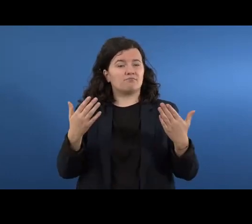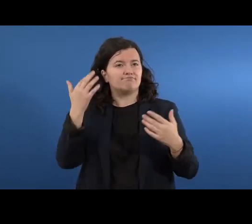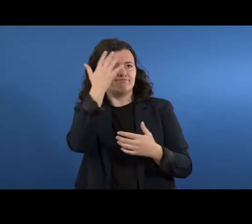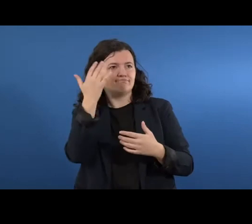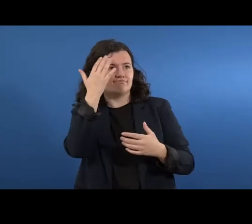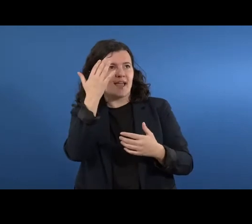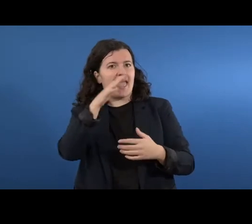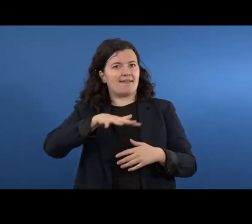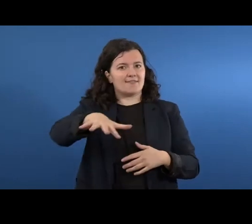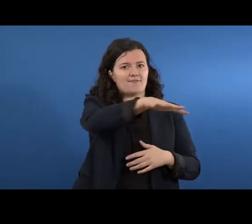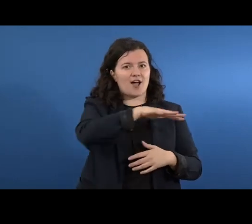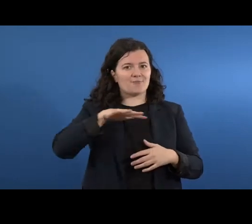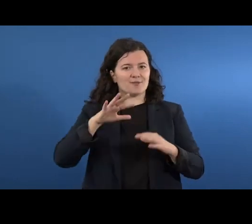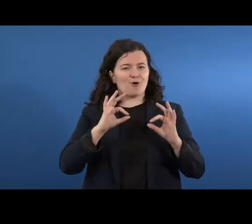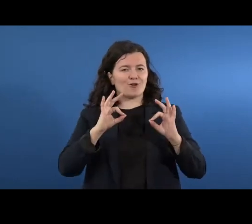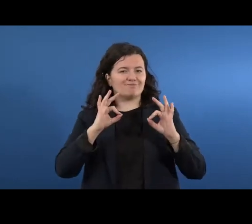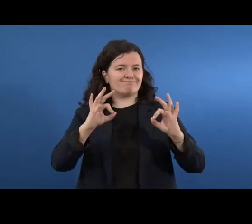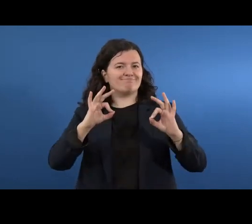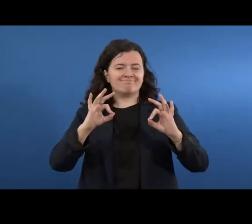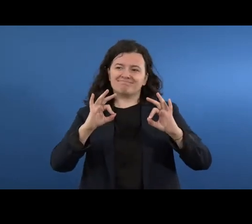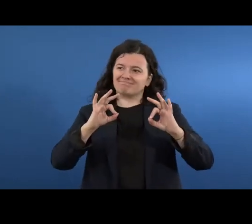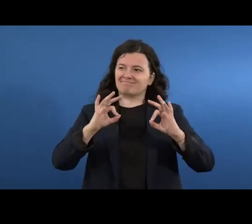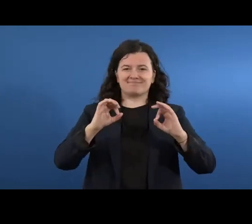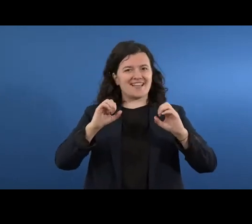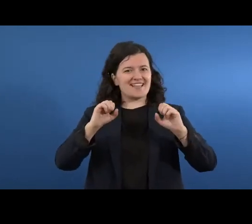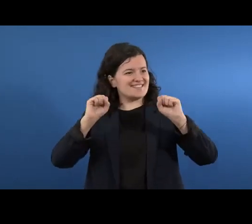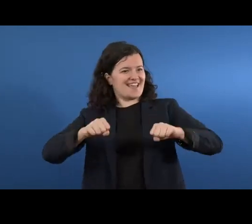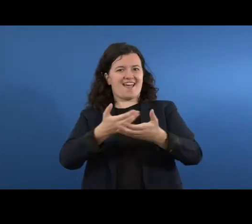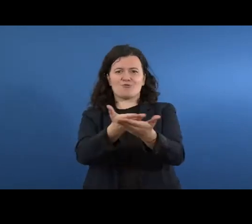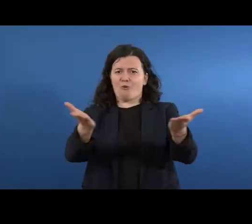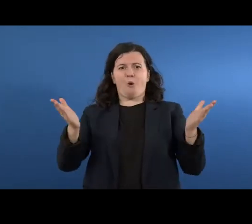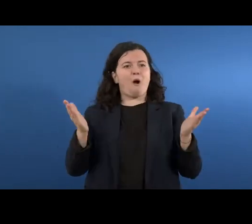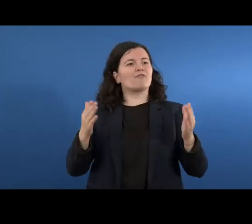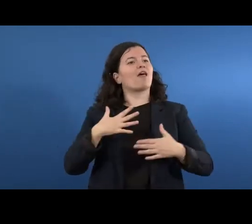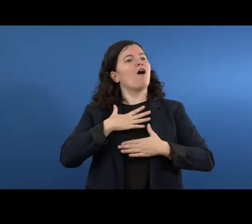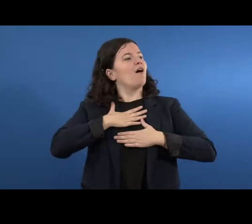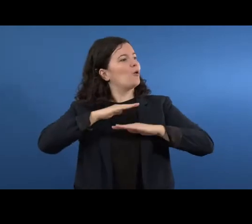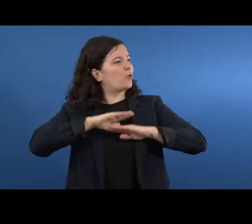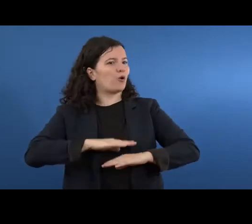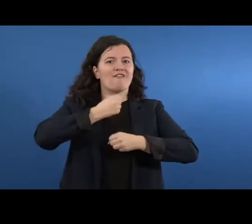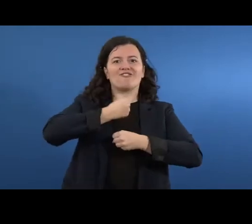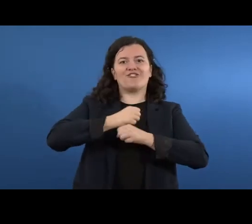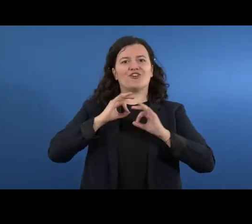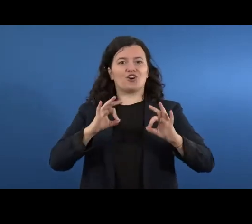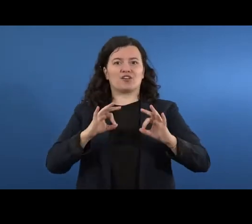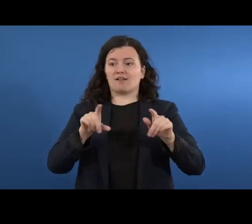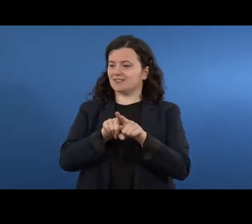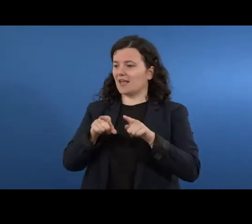friendly environment or enabling environment, as you said, Jürgen, for persons with